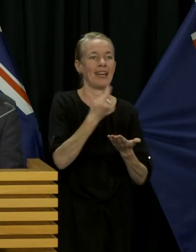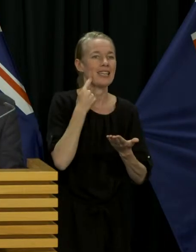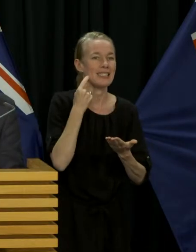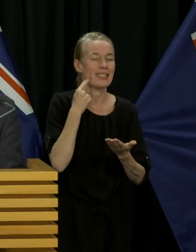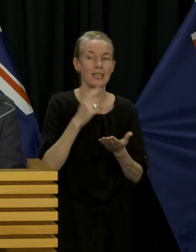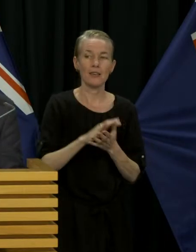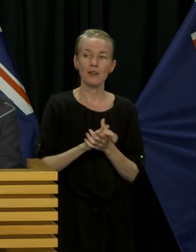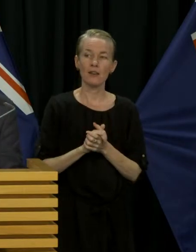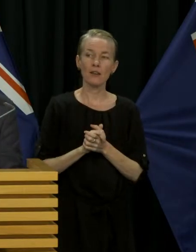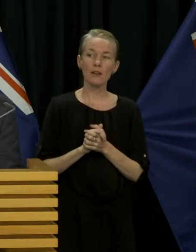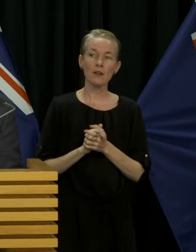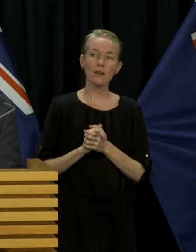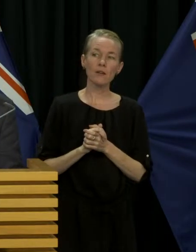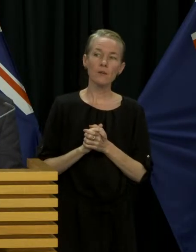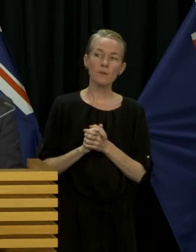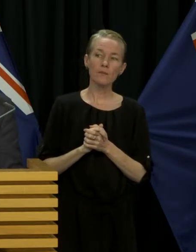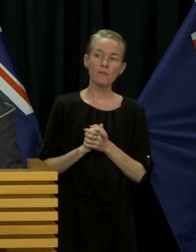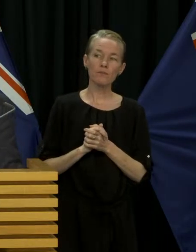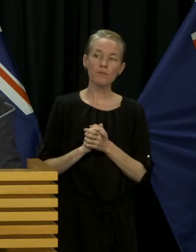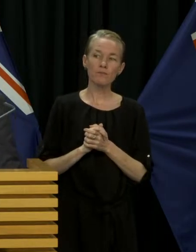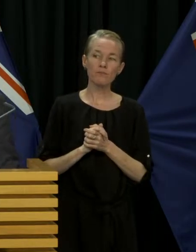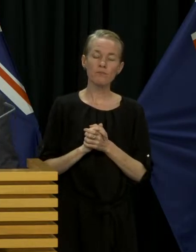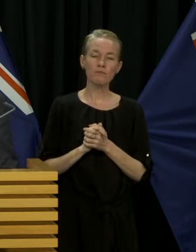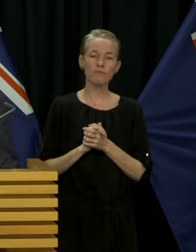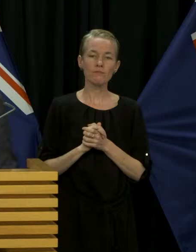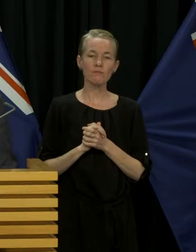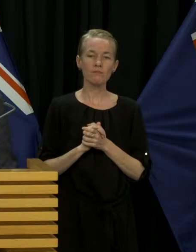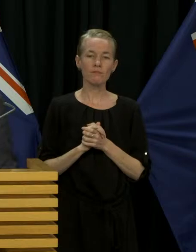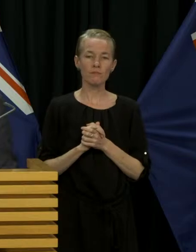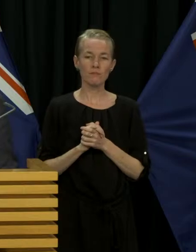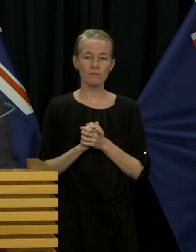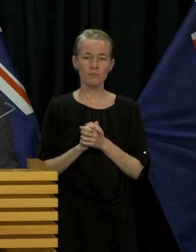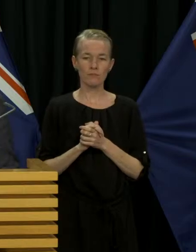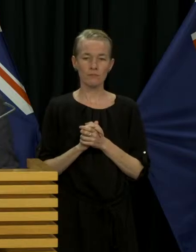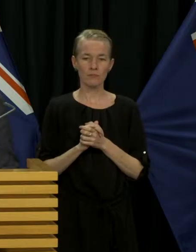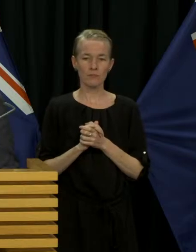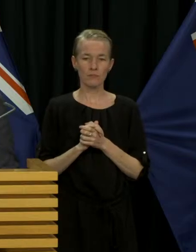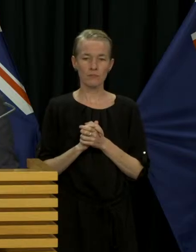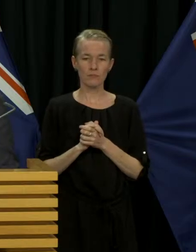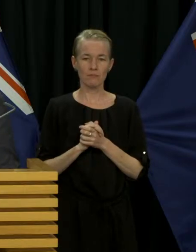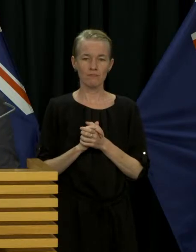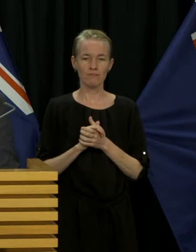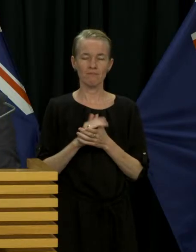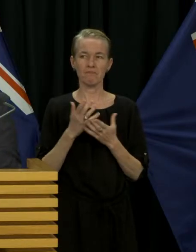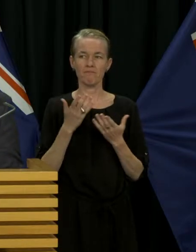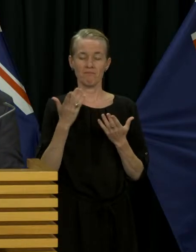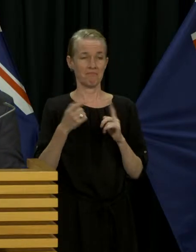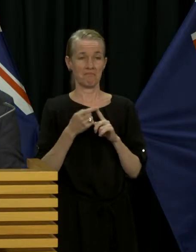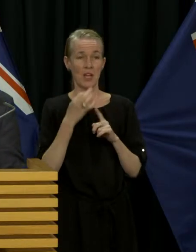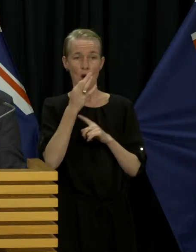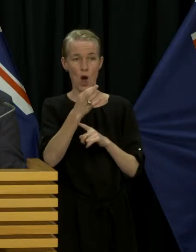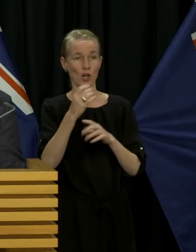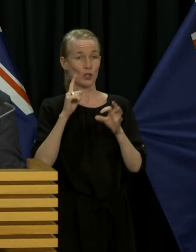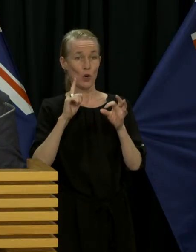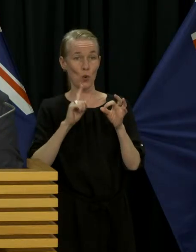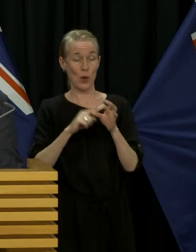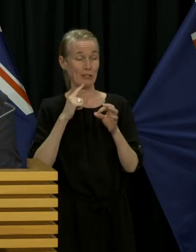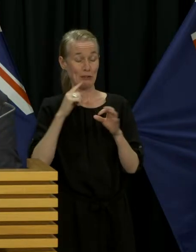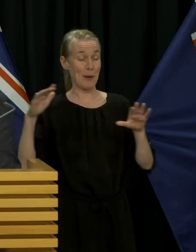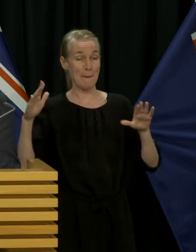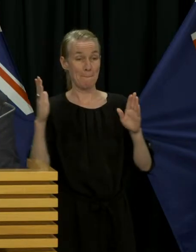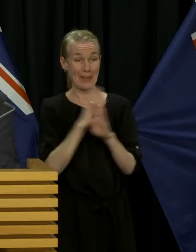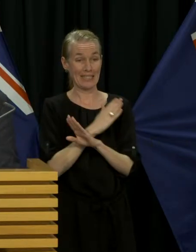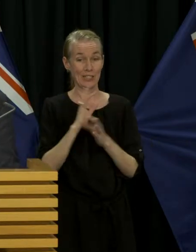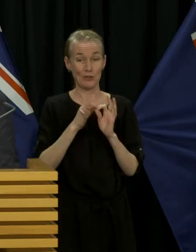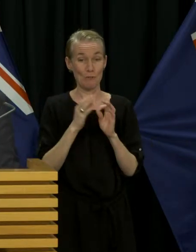from the Contact Tracing Assurance Committee? I've met, I think as I indicated, it might have been last week when I was asked this question, I did meet